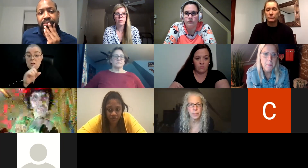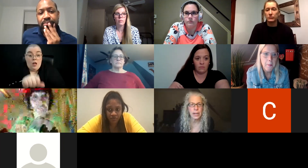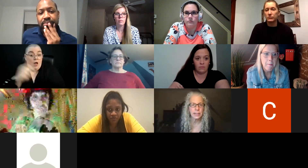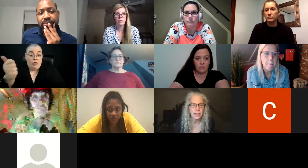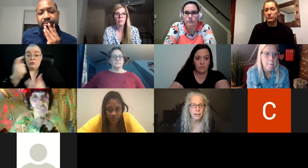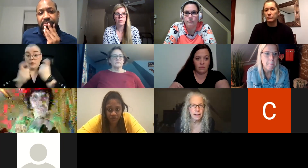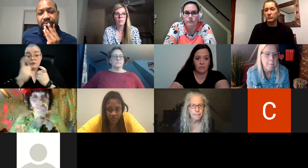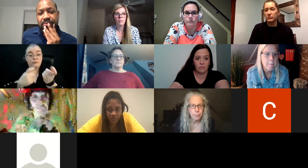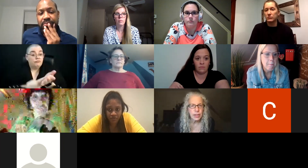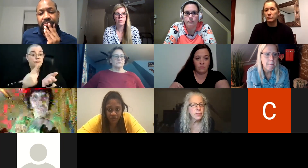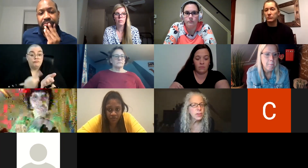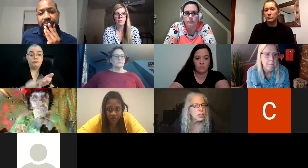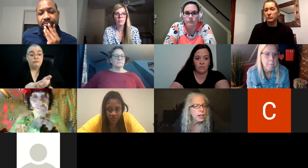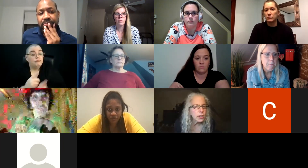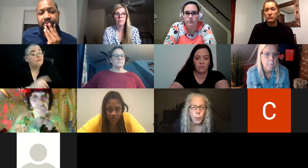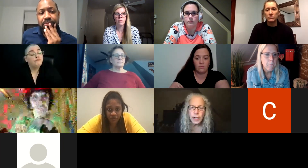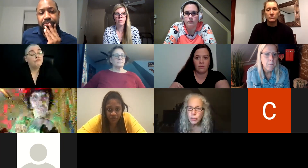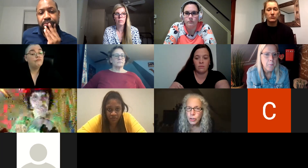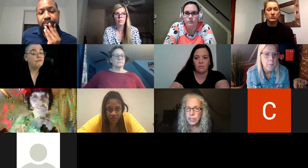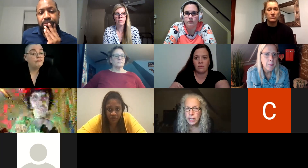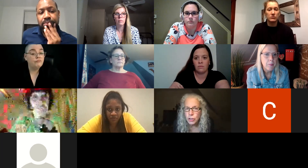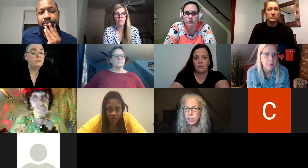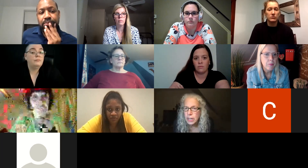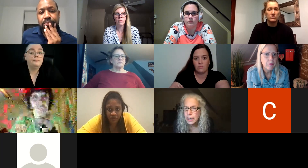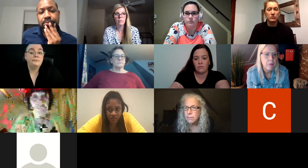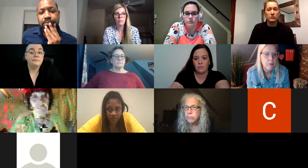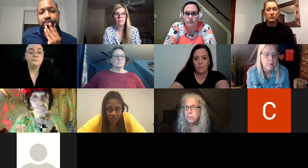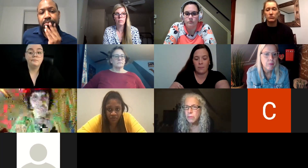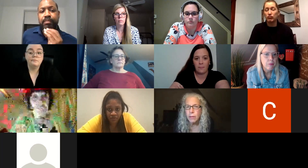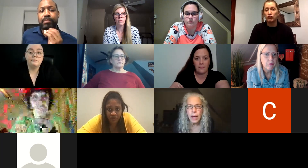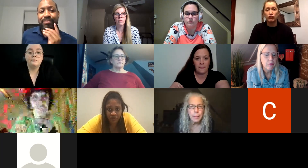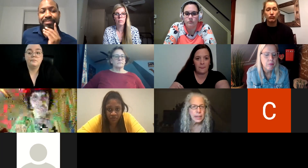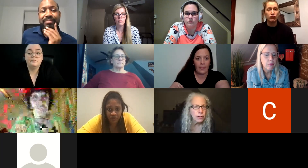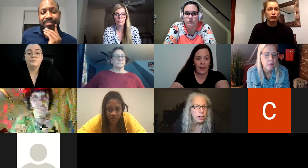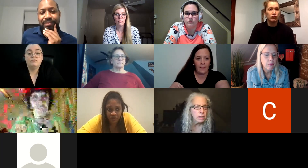minds. If there's any other questions or discussion tonight, I'm happy to hear it.